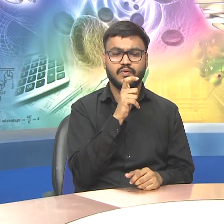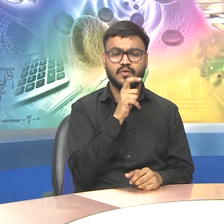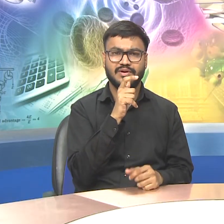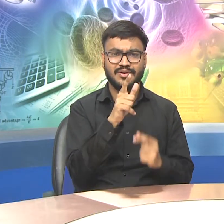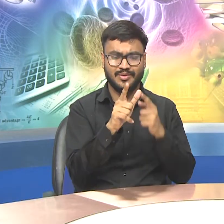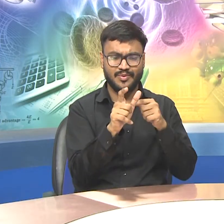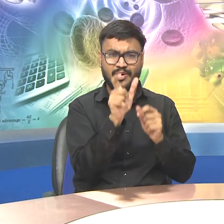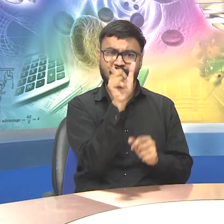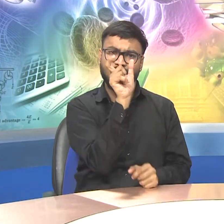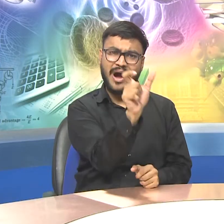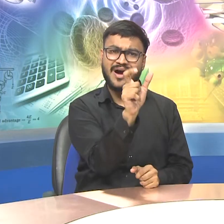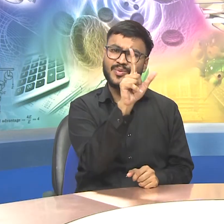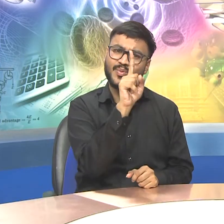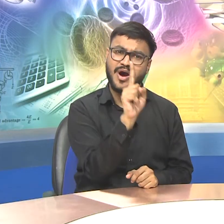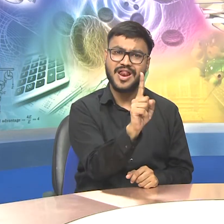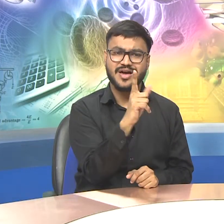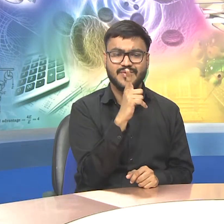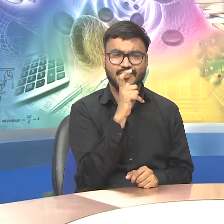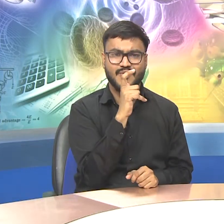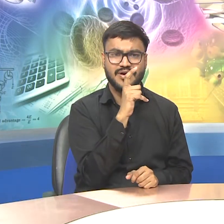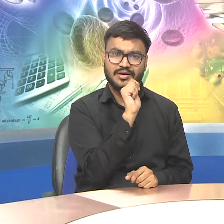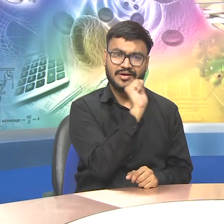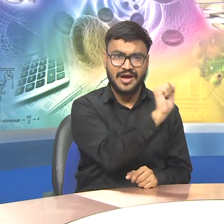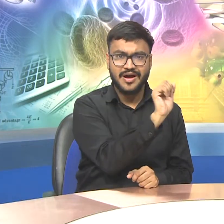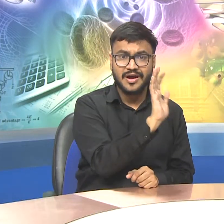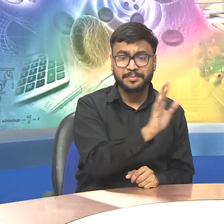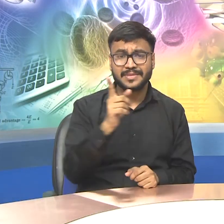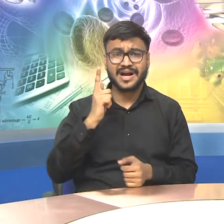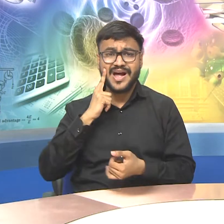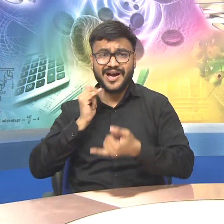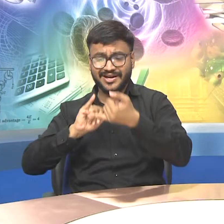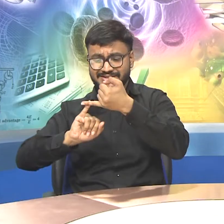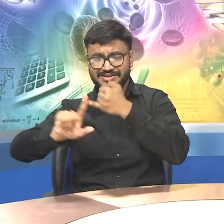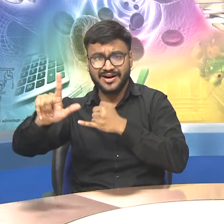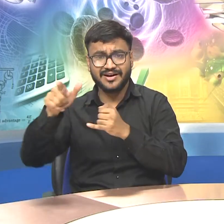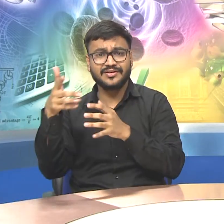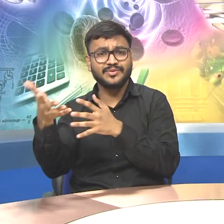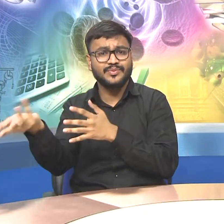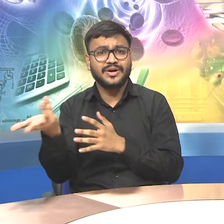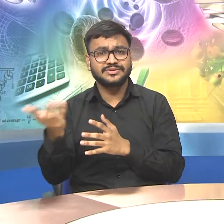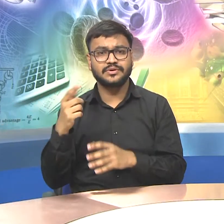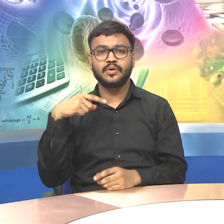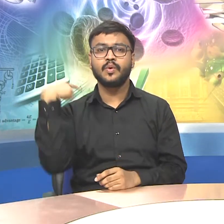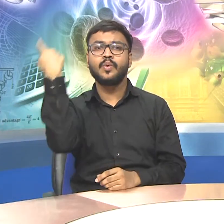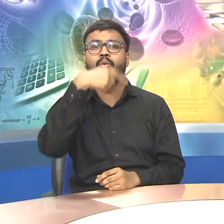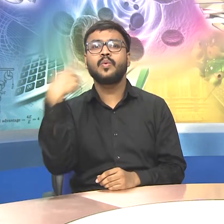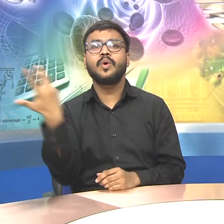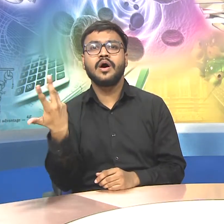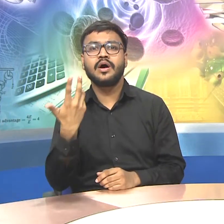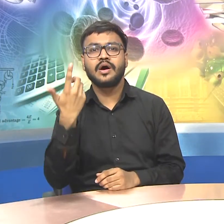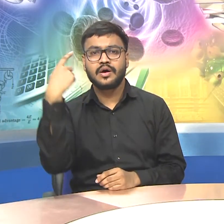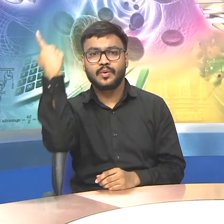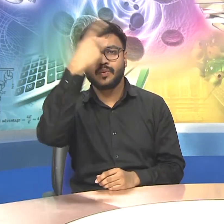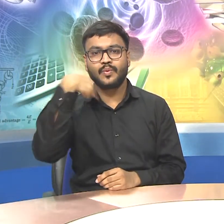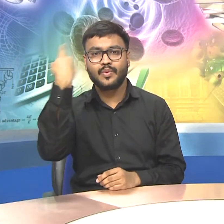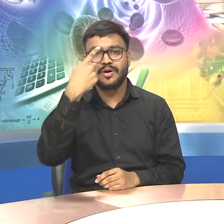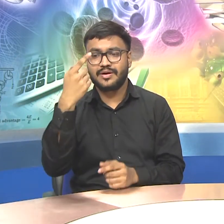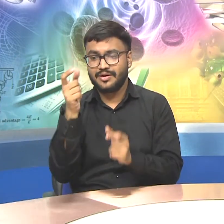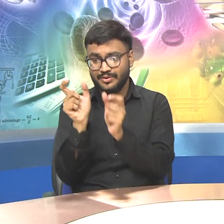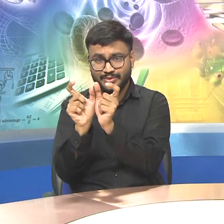is this. In English, there is a single word and in ASL there is a single sign,